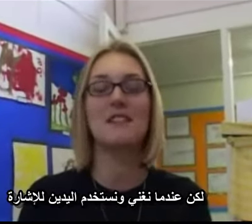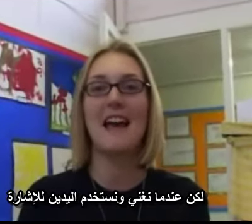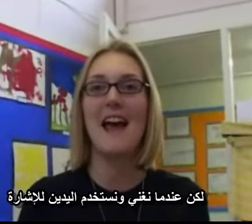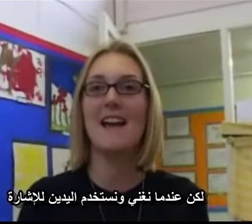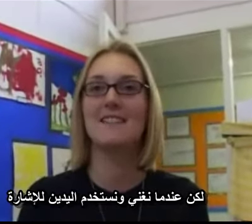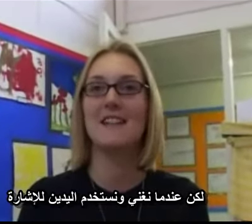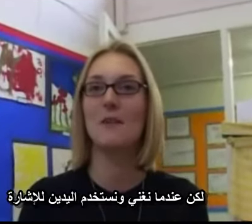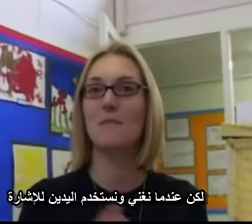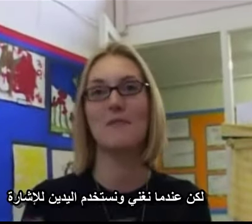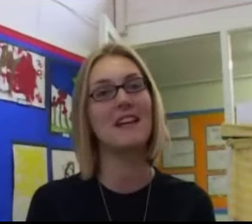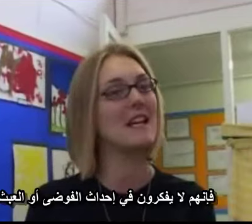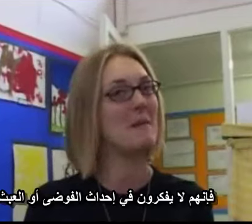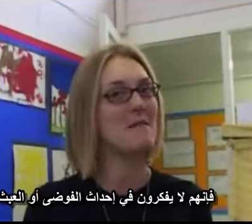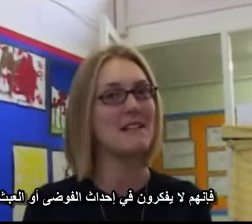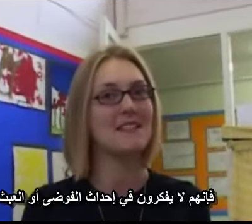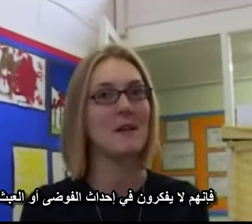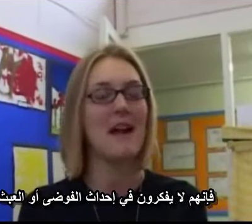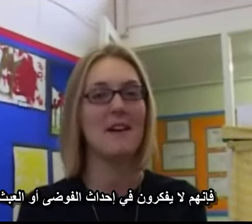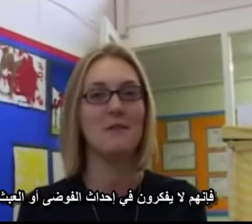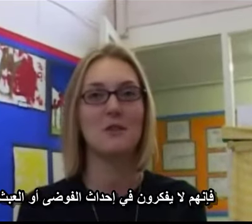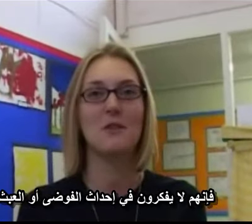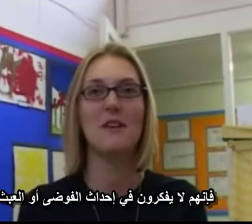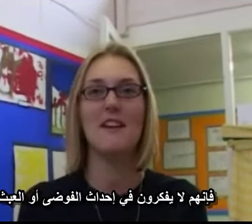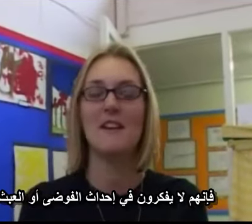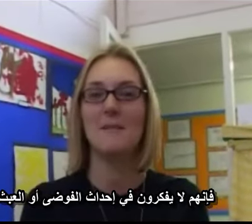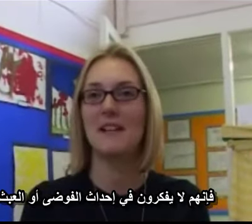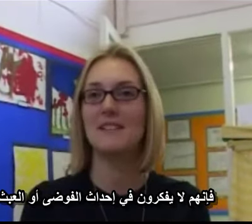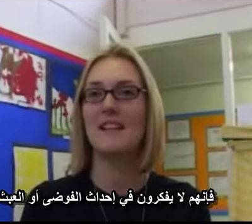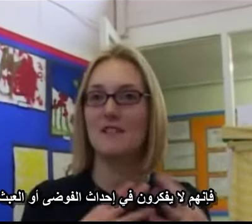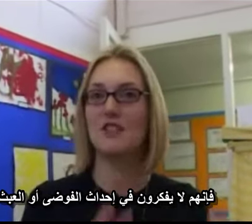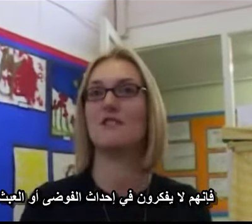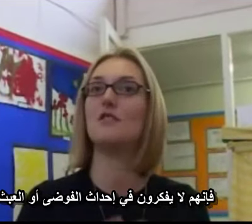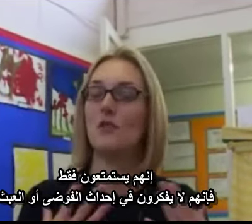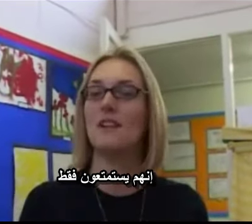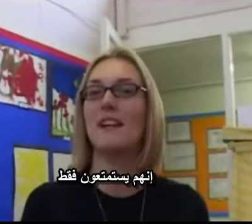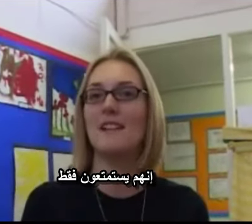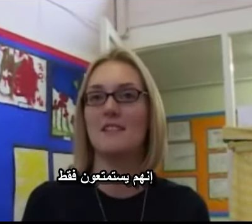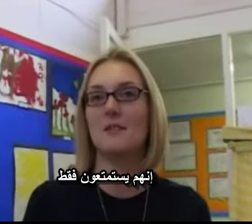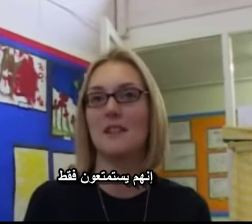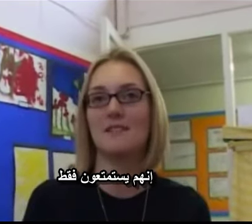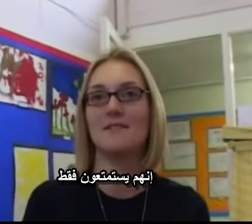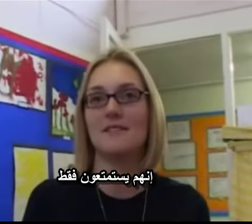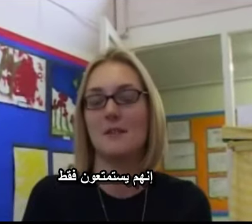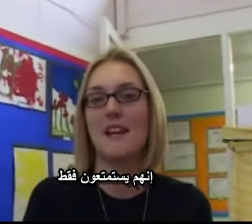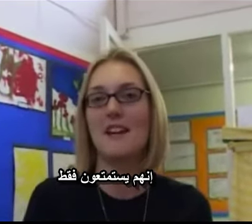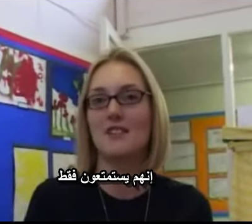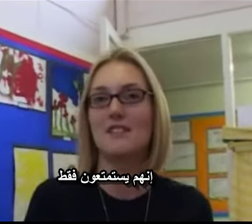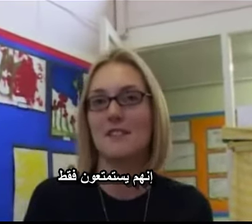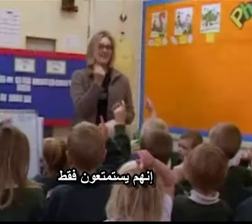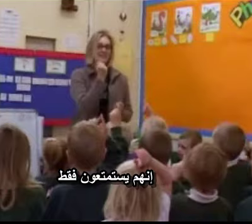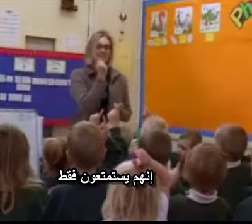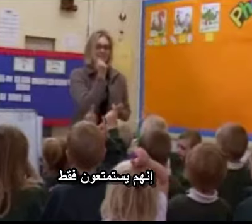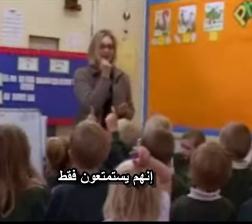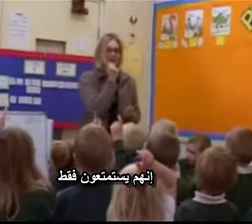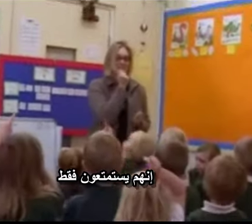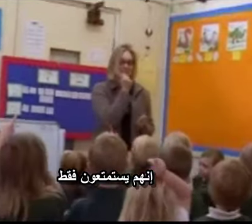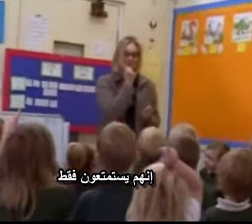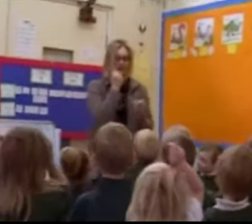using their hands, they're not thinking about messing about or being silly. They're just joining in and doing the actions.